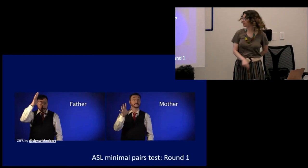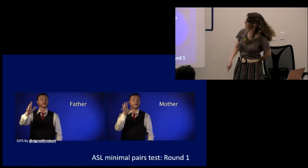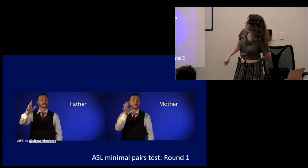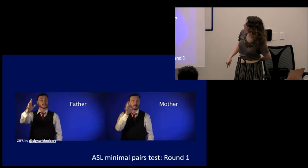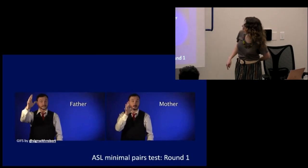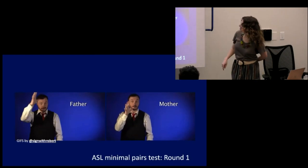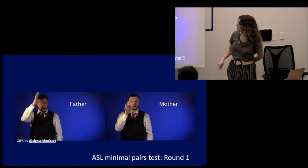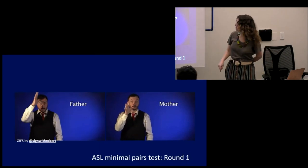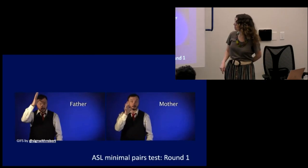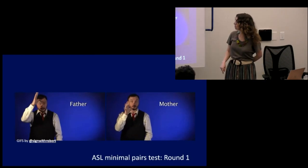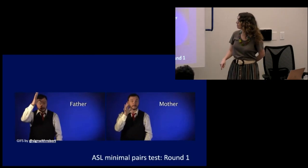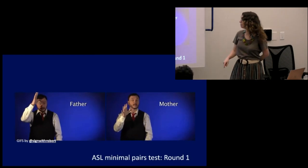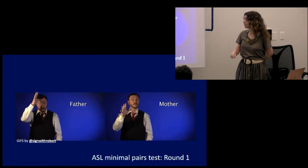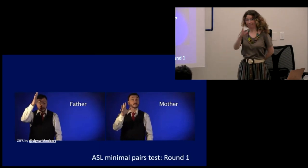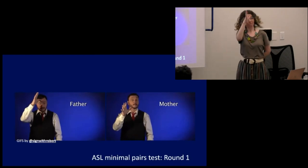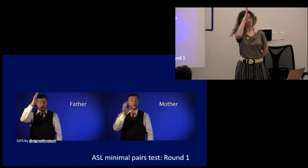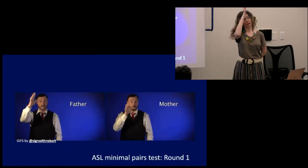All right, that's your first test.